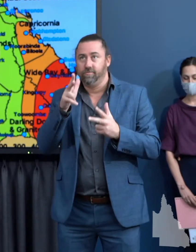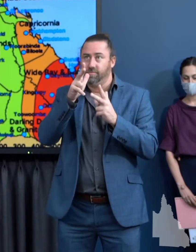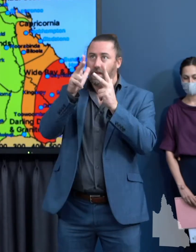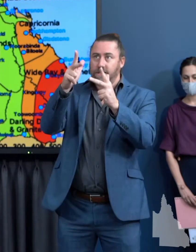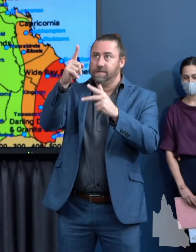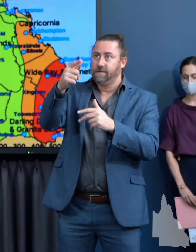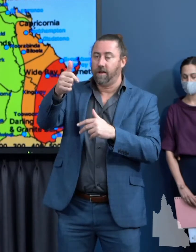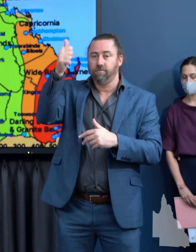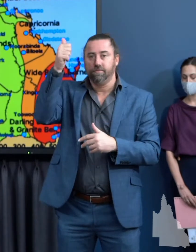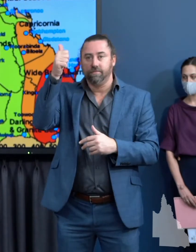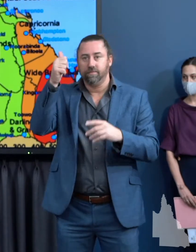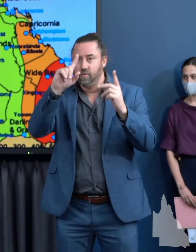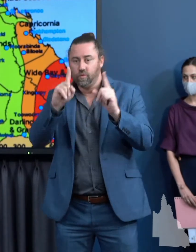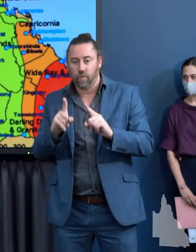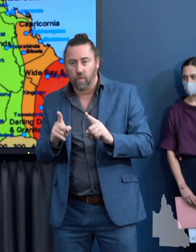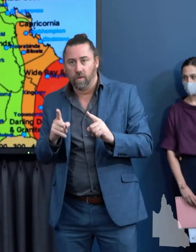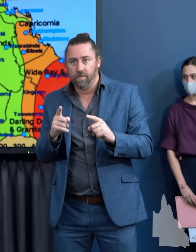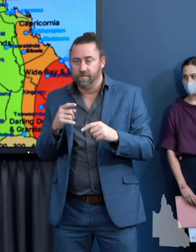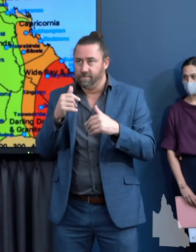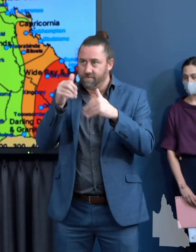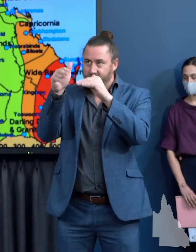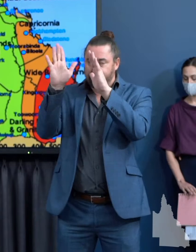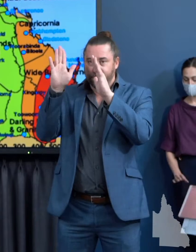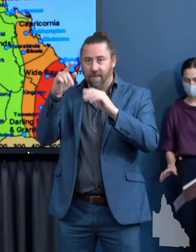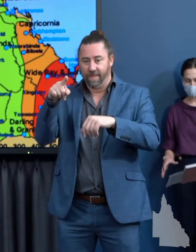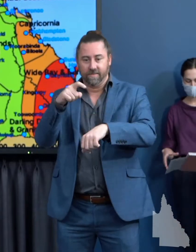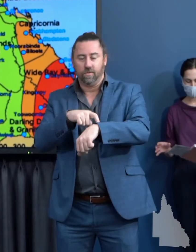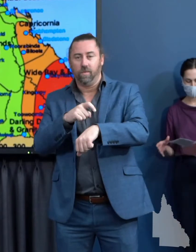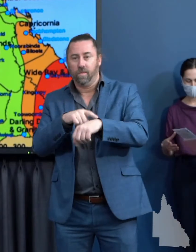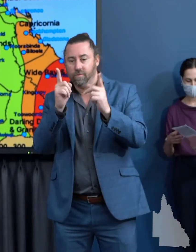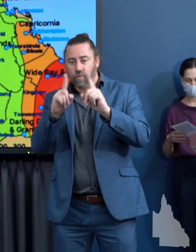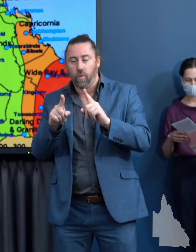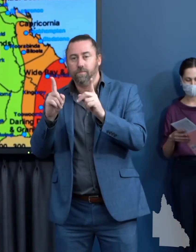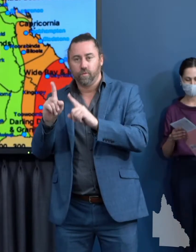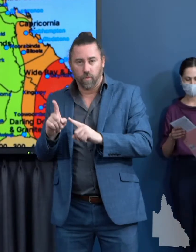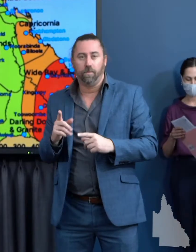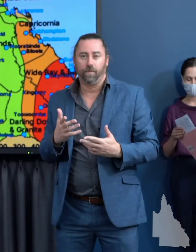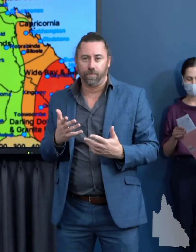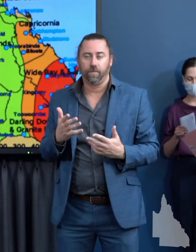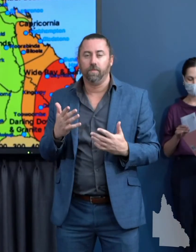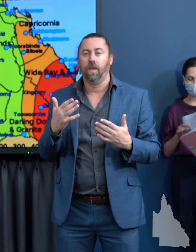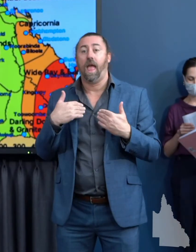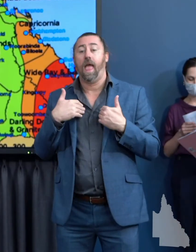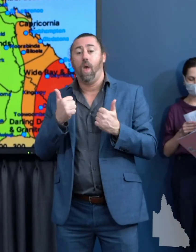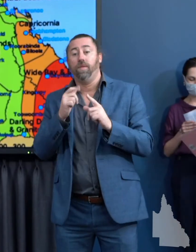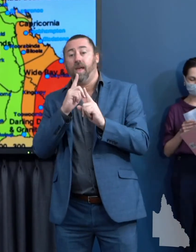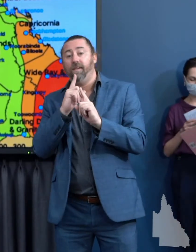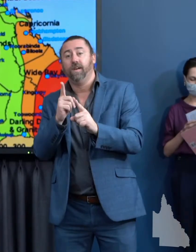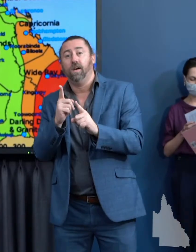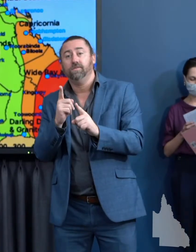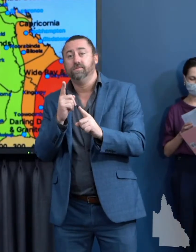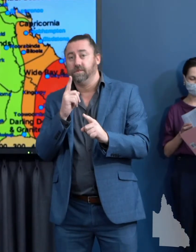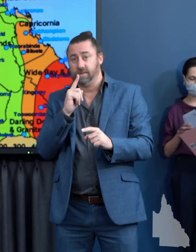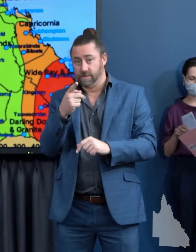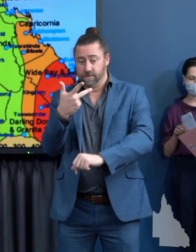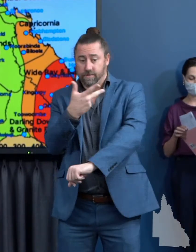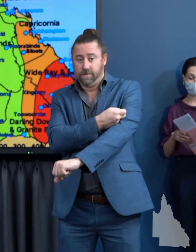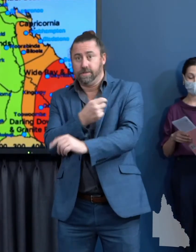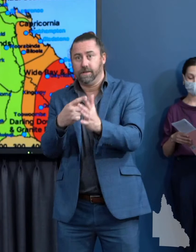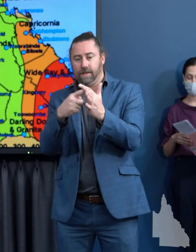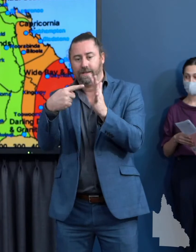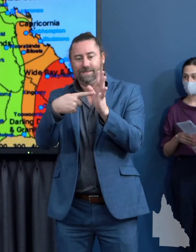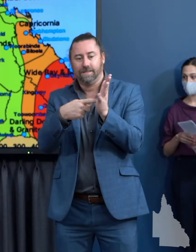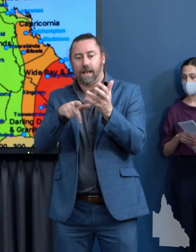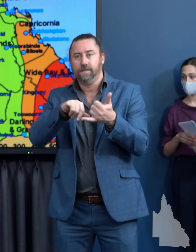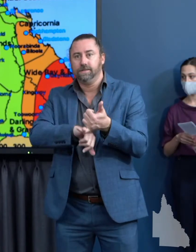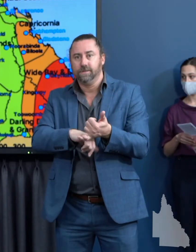this storm period, we're also, the health advice is to make sure you've had your tetanus injection as well.